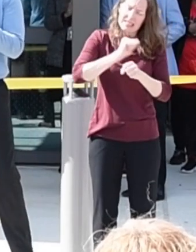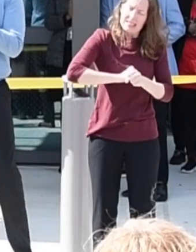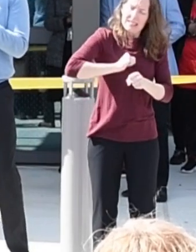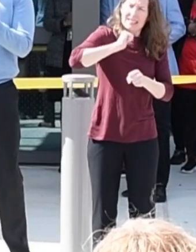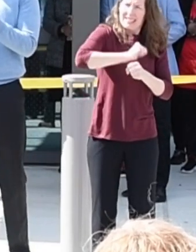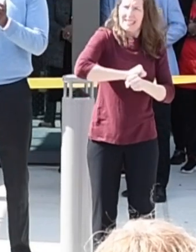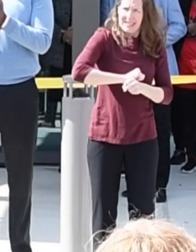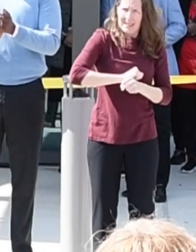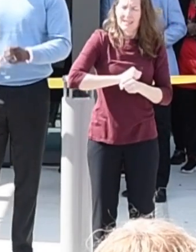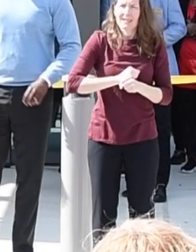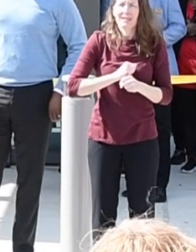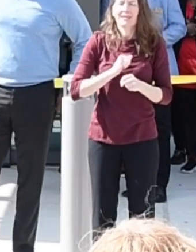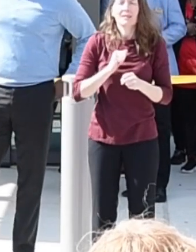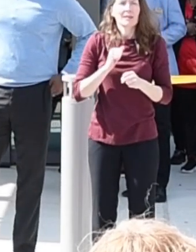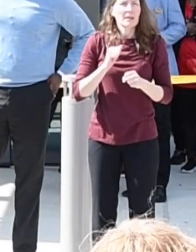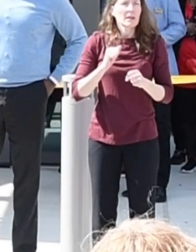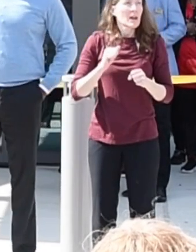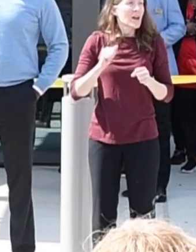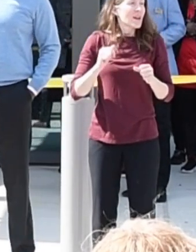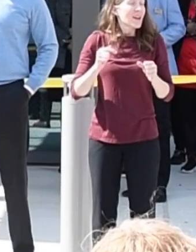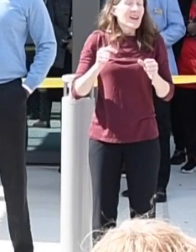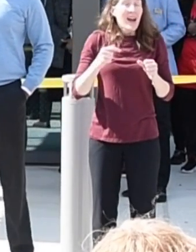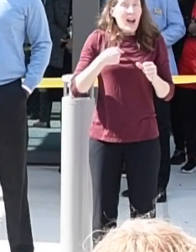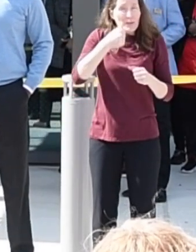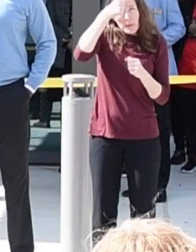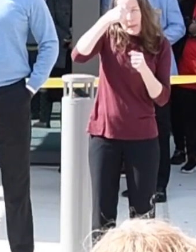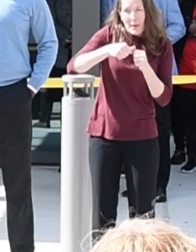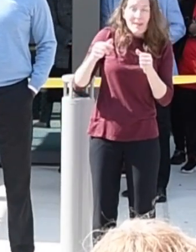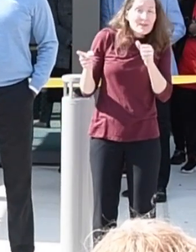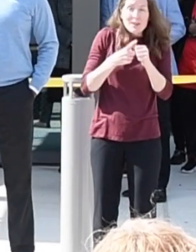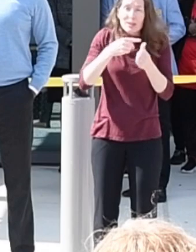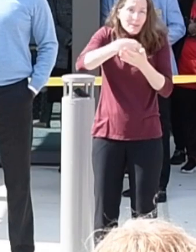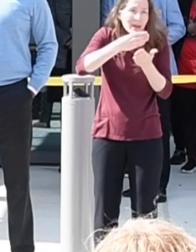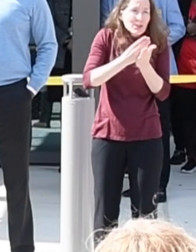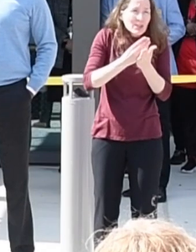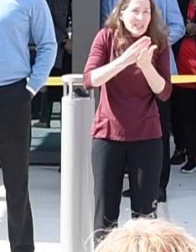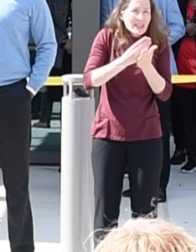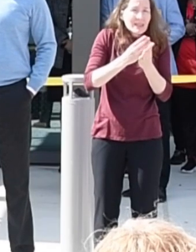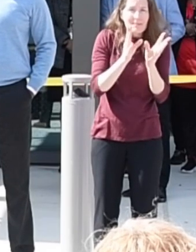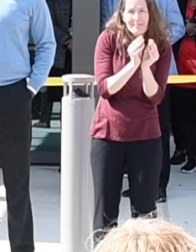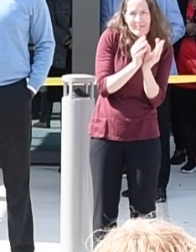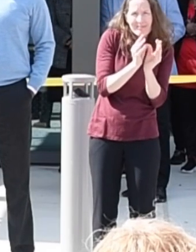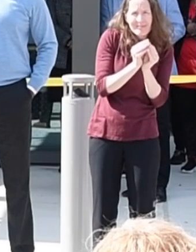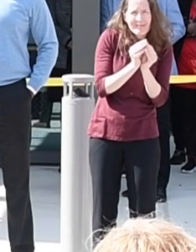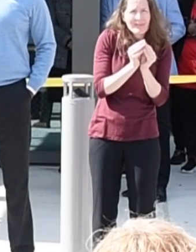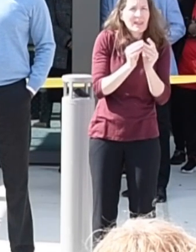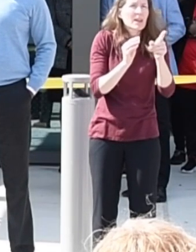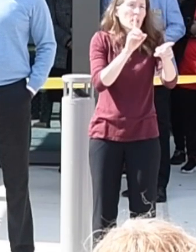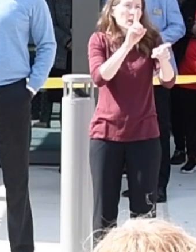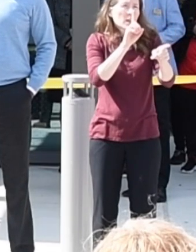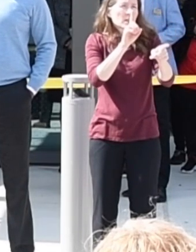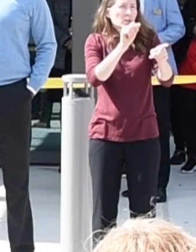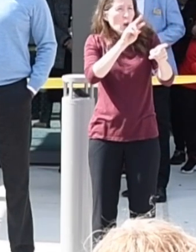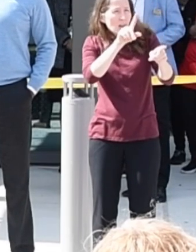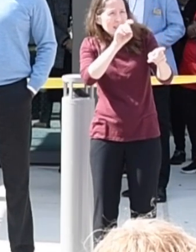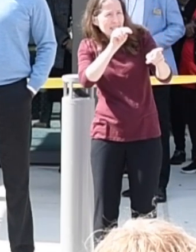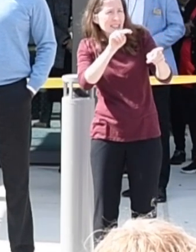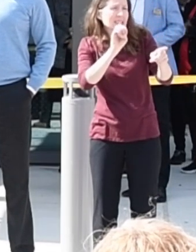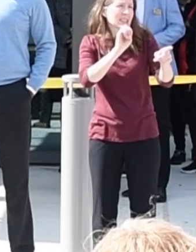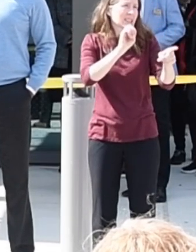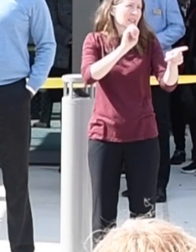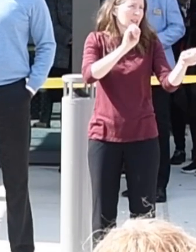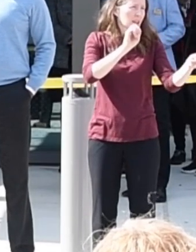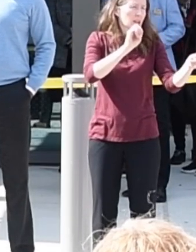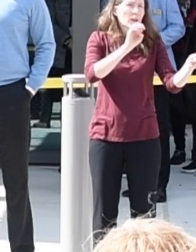From our very first budget hearing, Dorothy Freeman, Eileen Hefner, and I set out to testify.